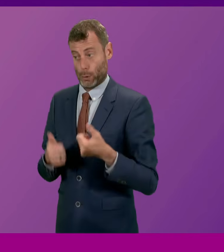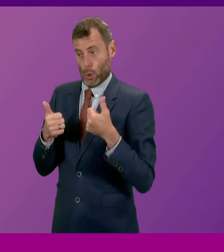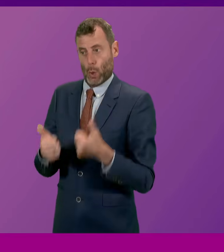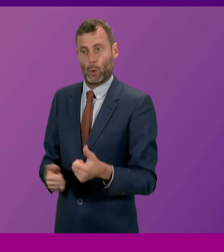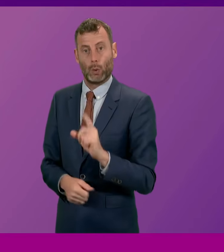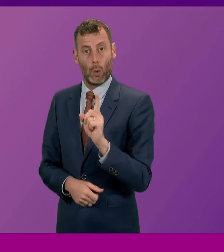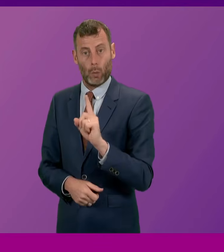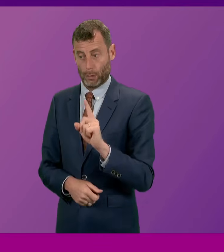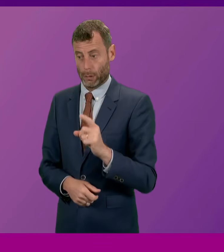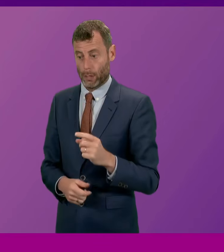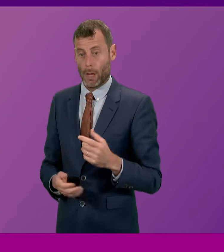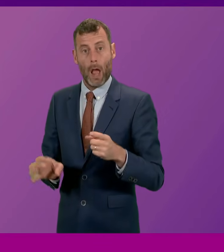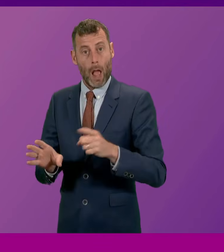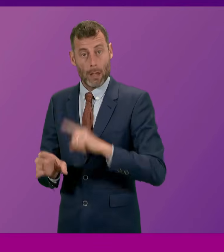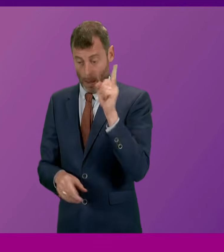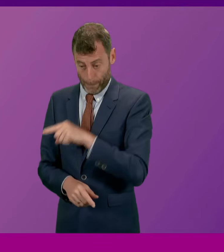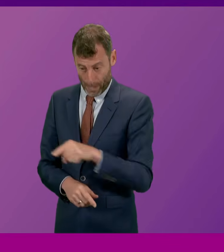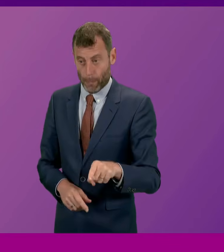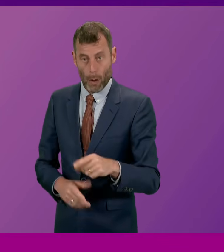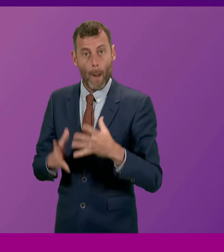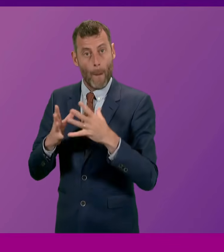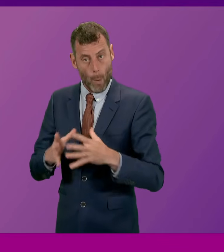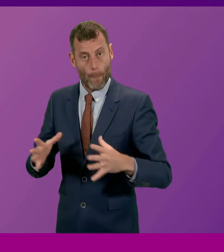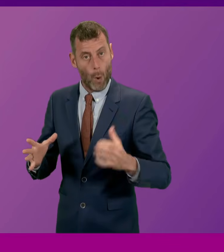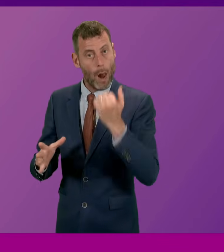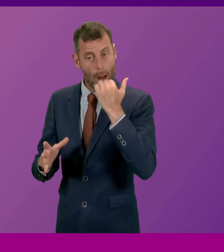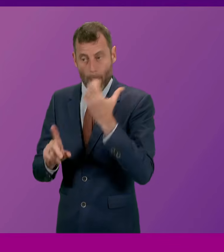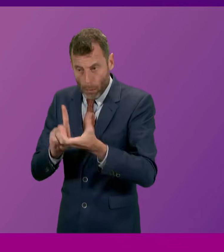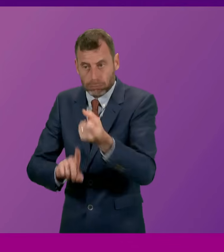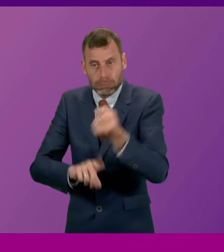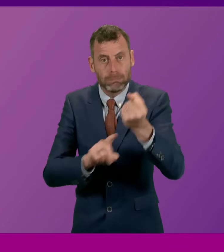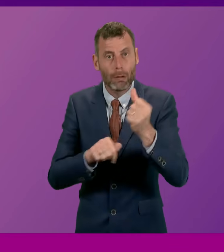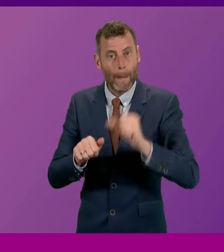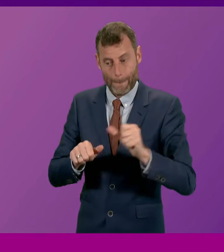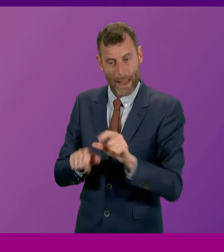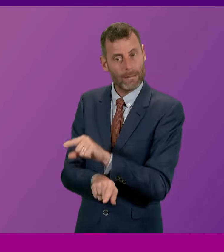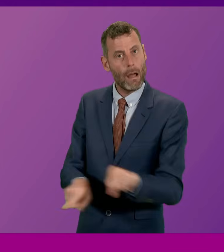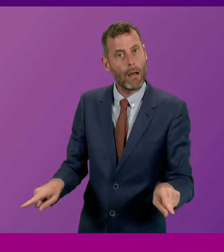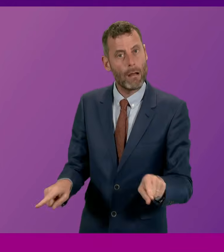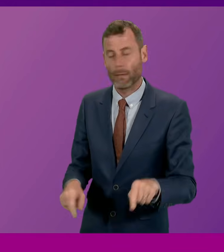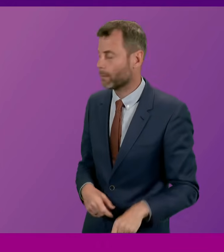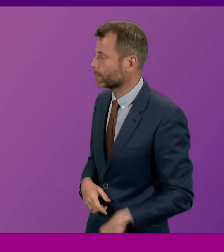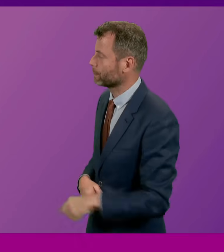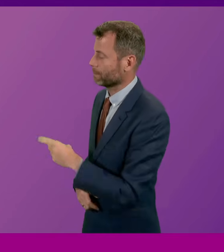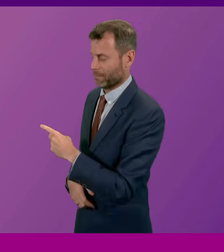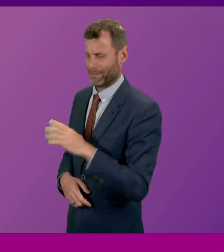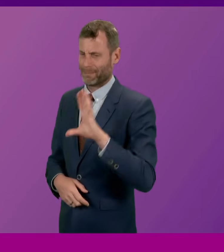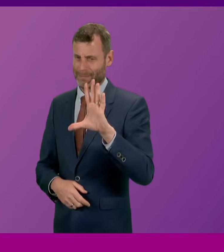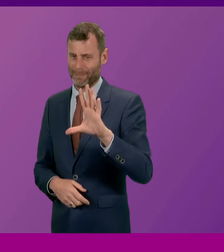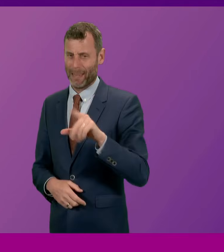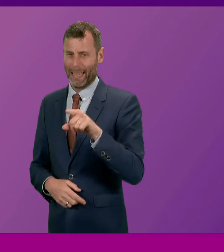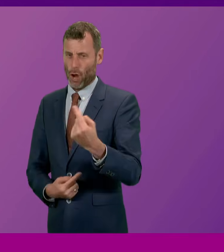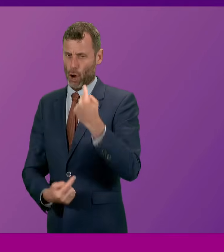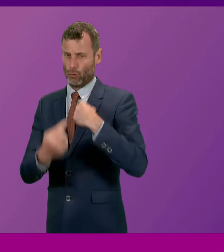positive destinations being achieved by young people in Scotland. Russell Finlay. Well, I'm very confident of my interpretation of this